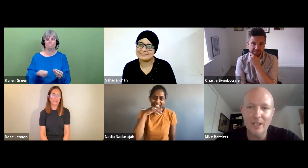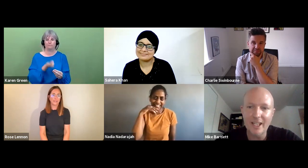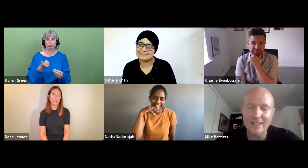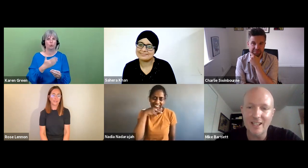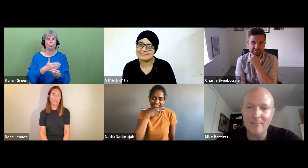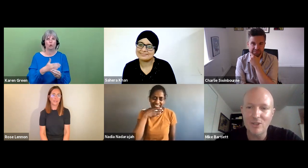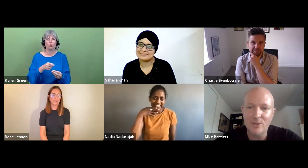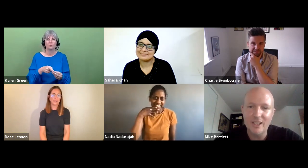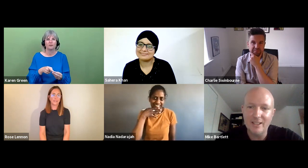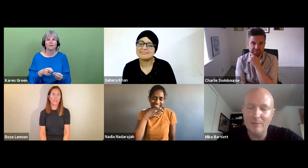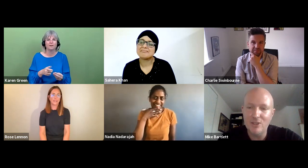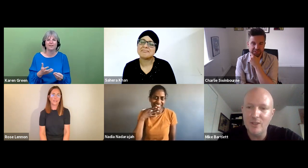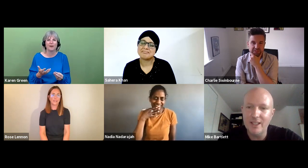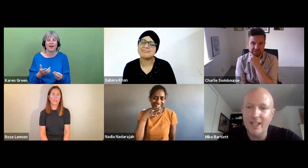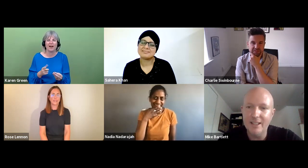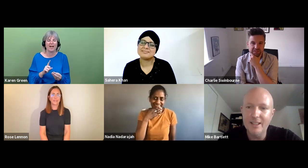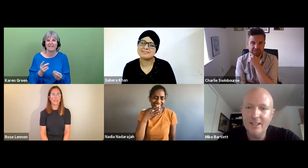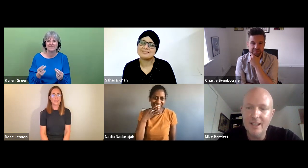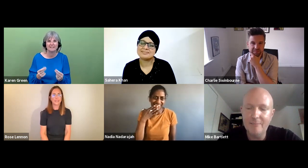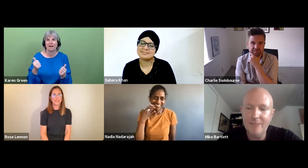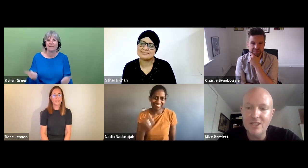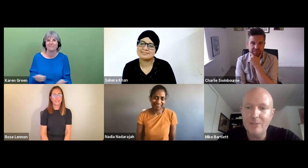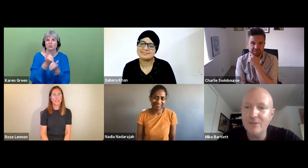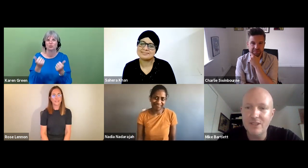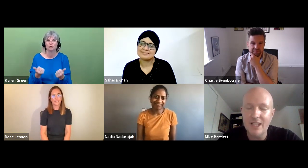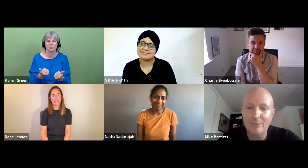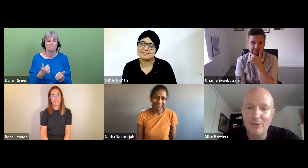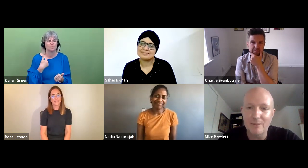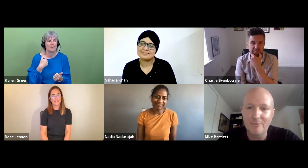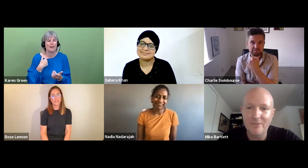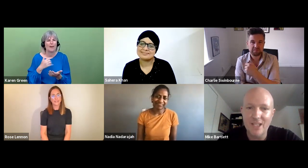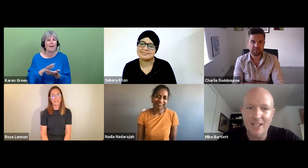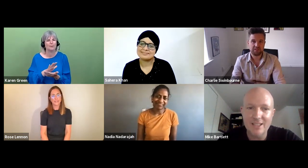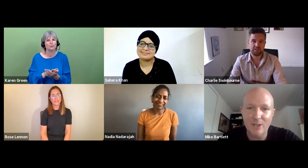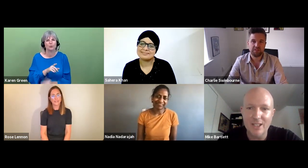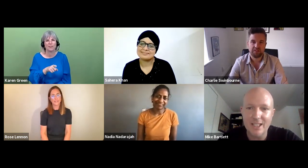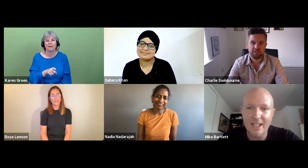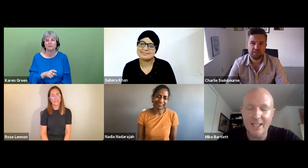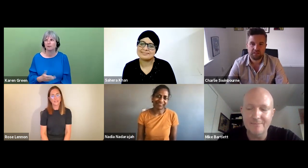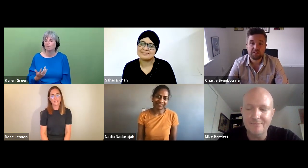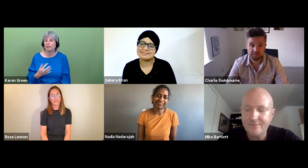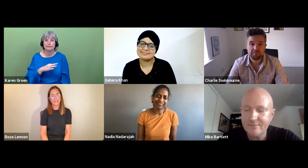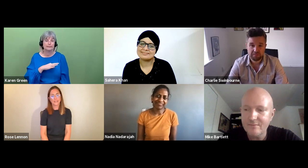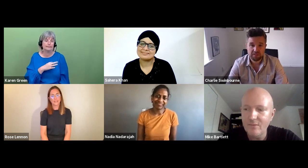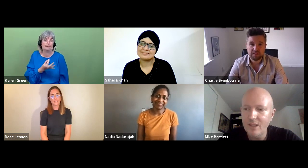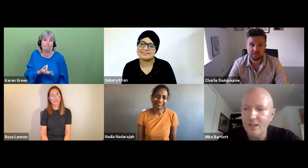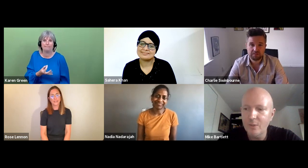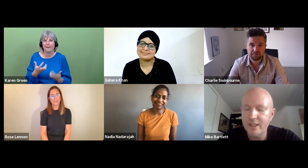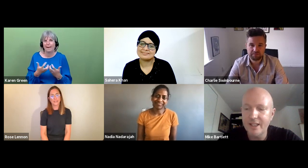at it. And I'm enjoying that. In terms of tips for starting writing, one of the things